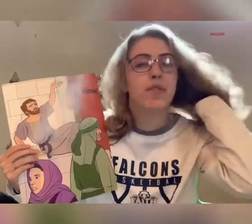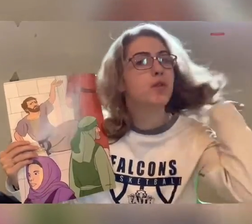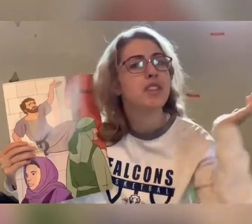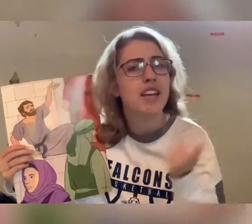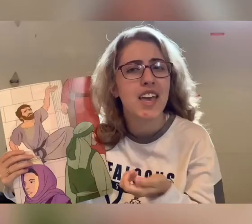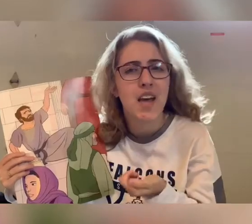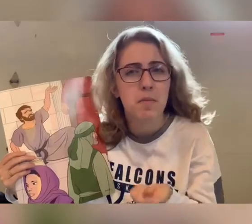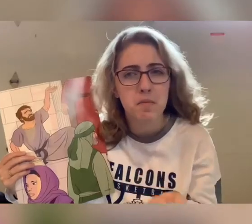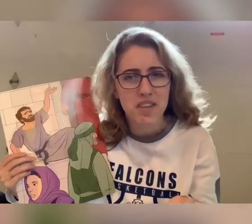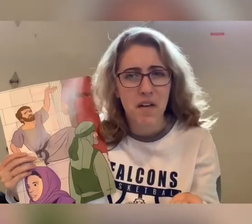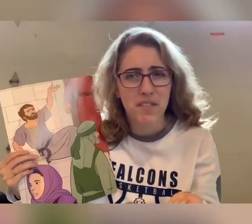those that can't help themselves.